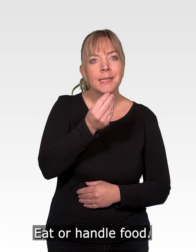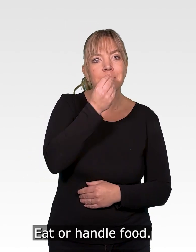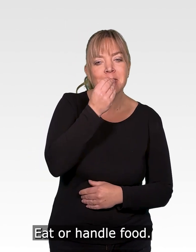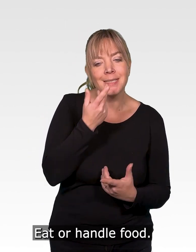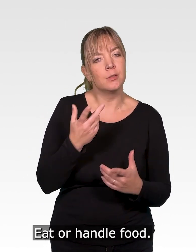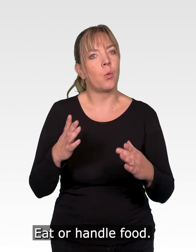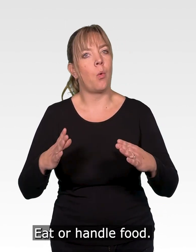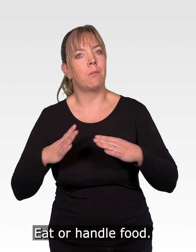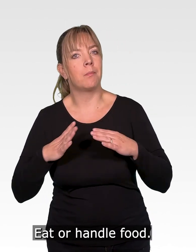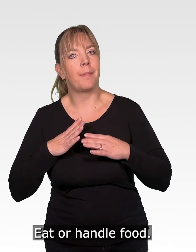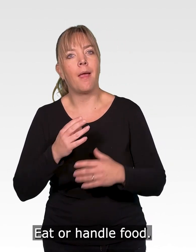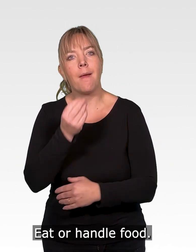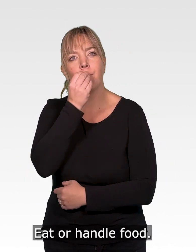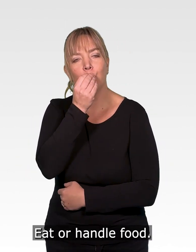Eat or handle food.